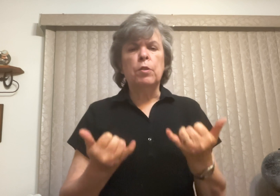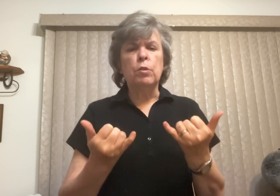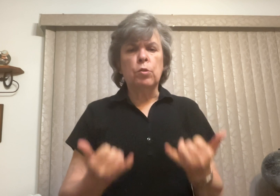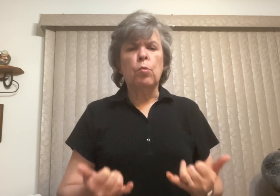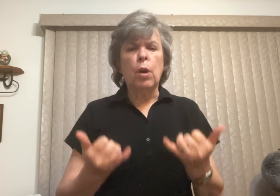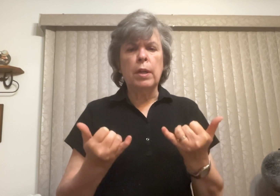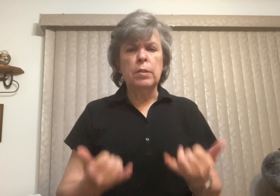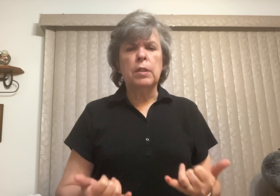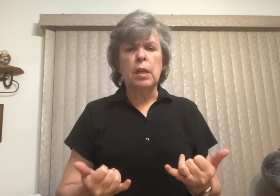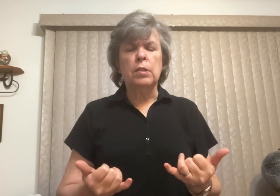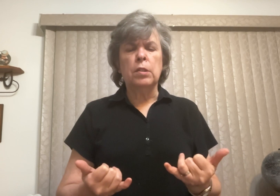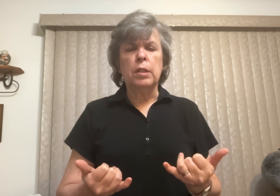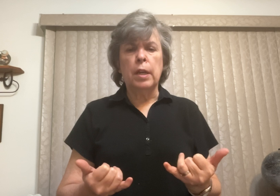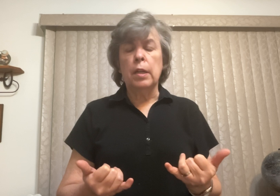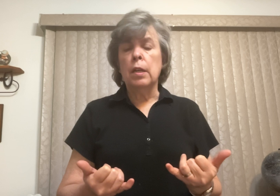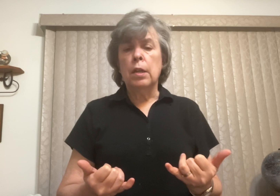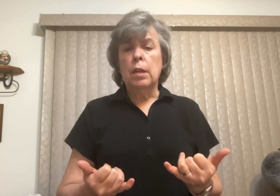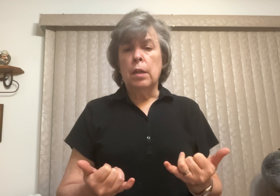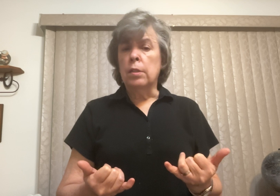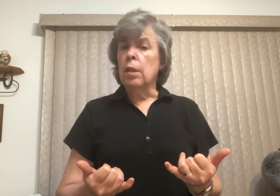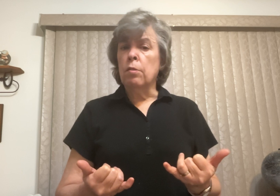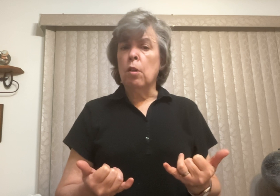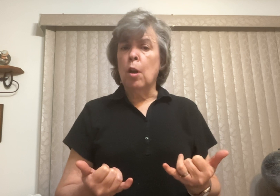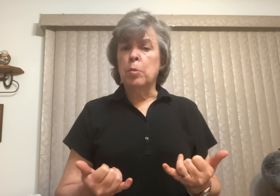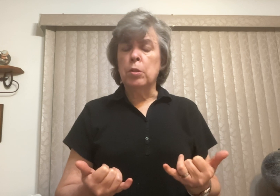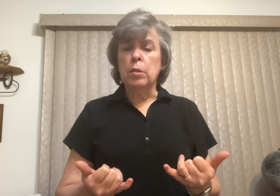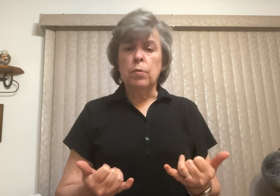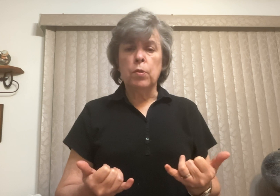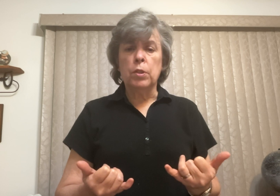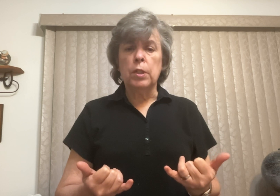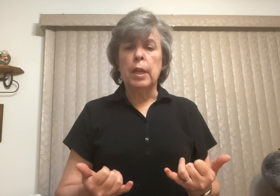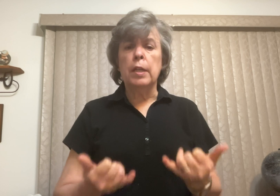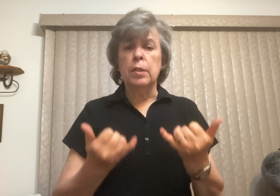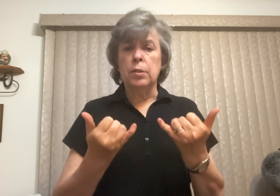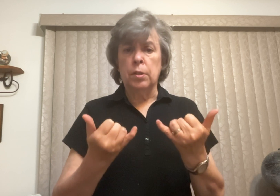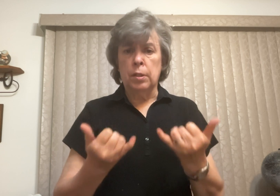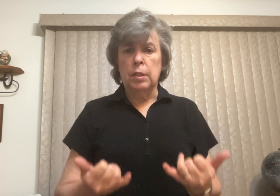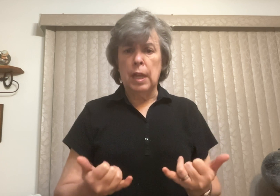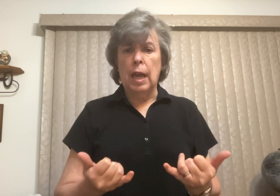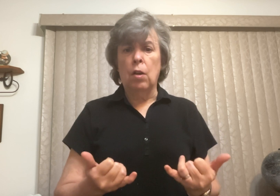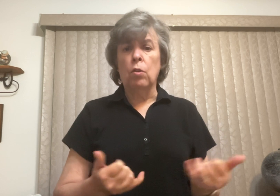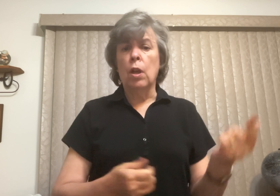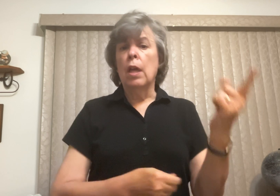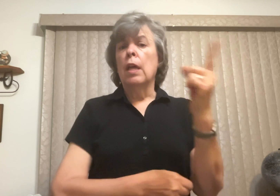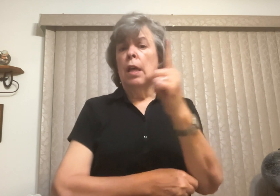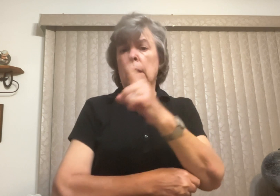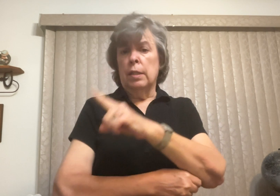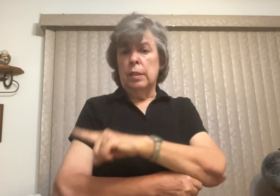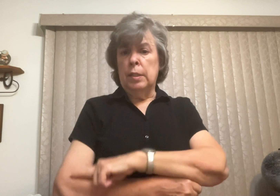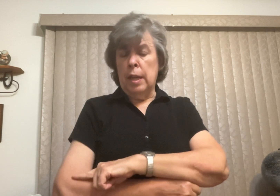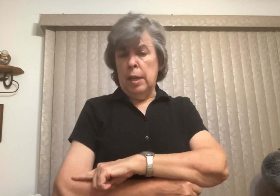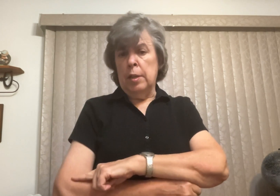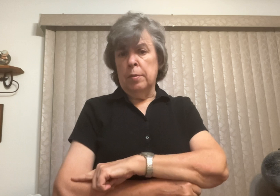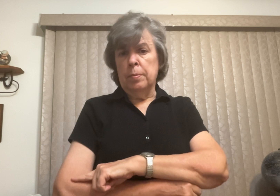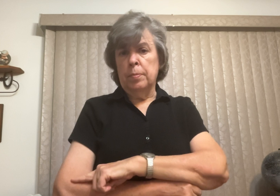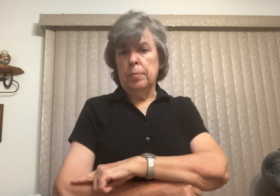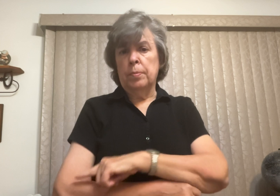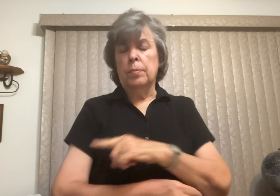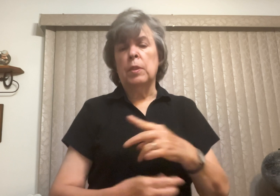it twice, that's today. Another option for today is now day. This